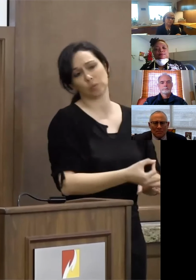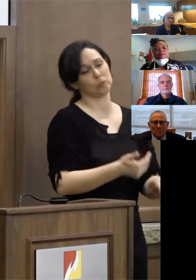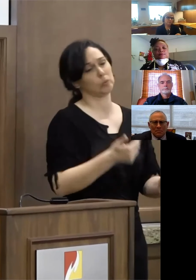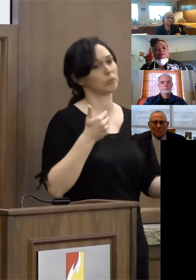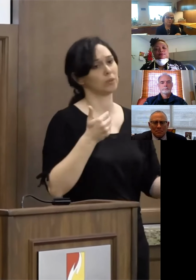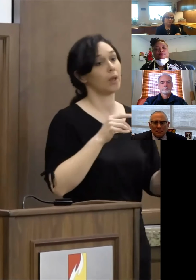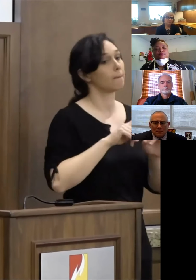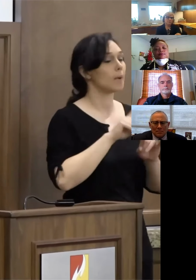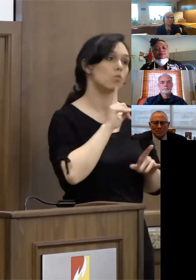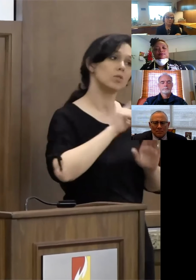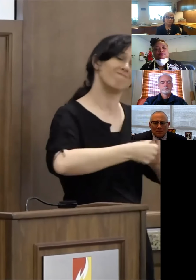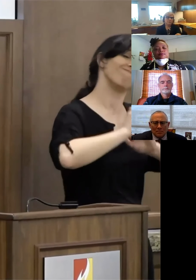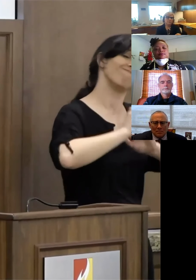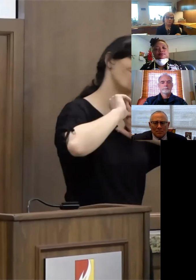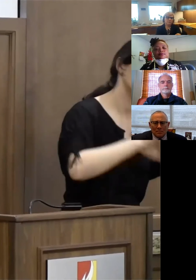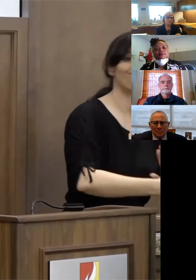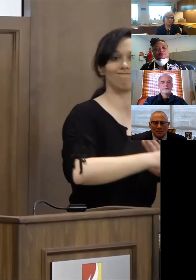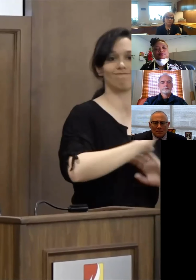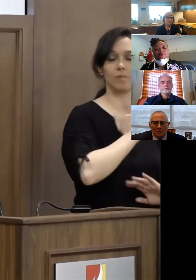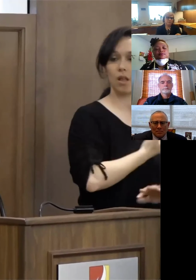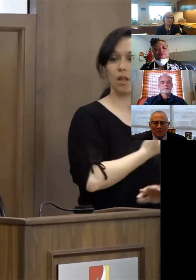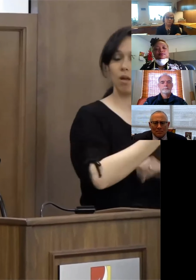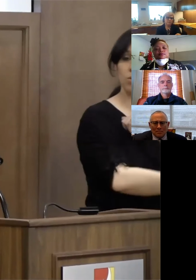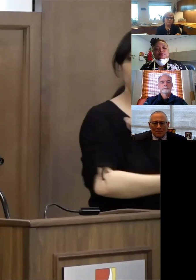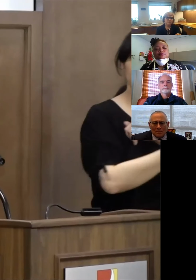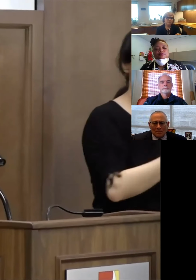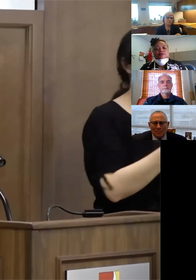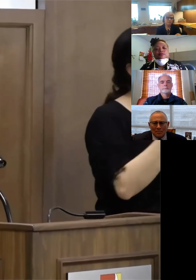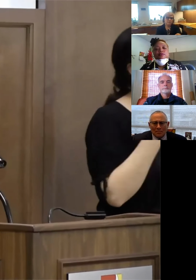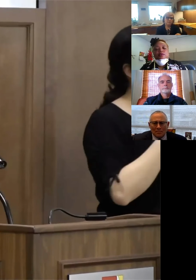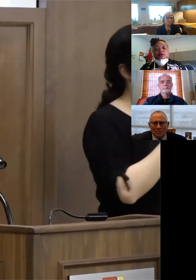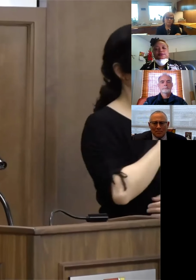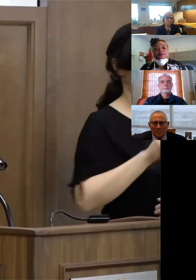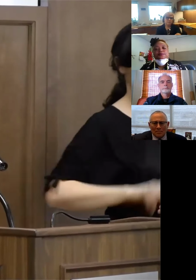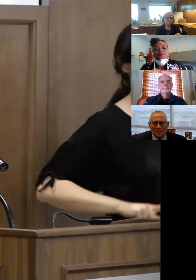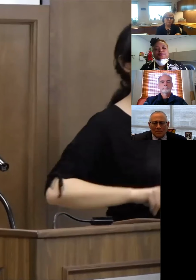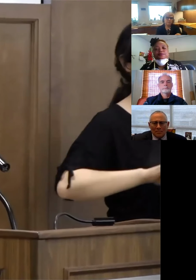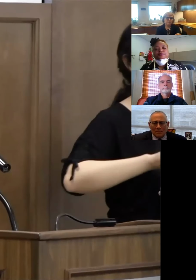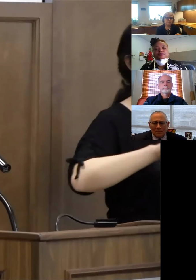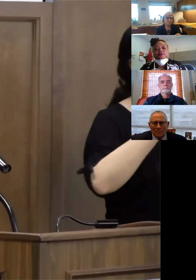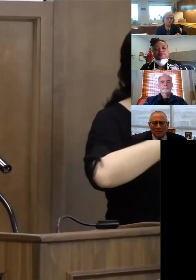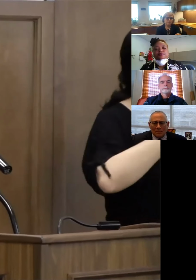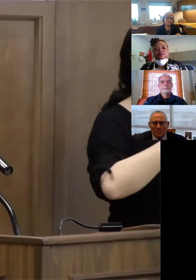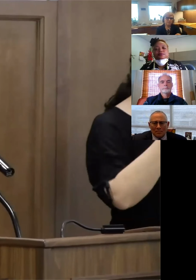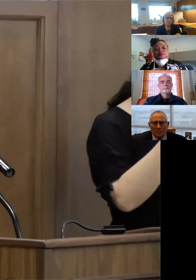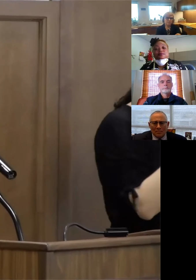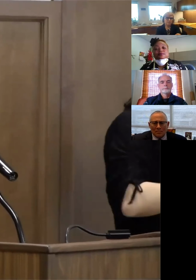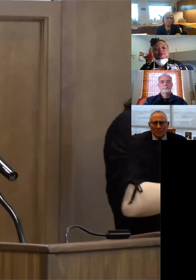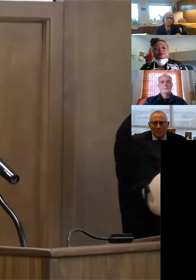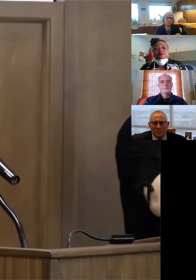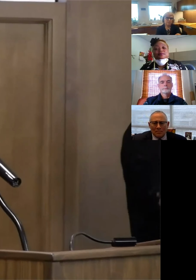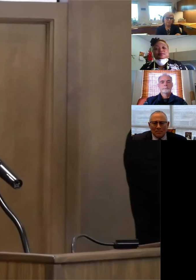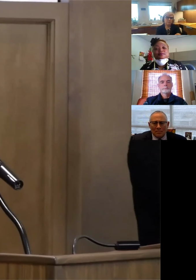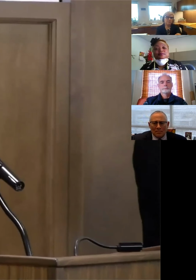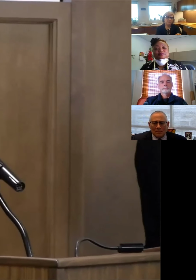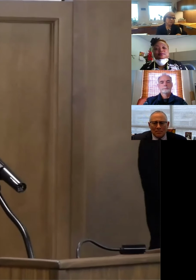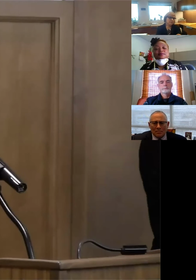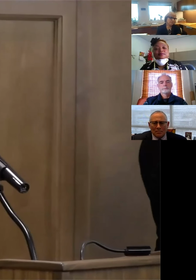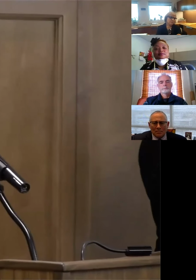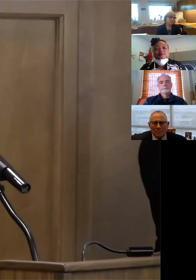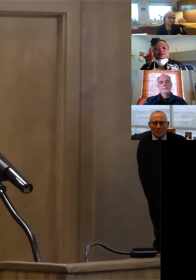indelible impression on our country. Before Dr. King's time, there were individuals like Woodbridge and Helen Ferris, the founders of